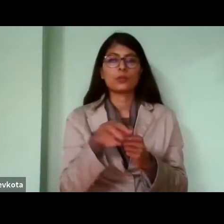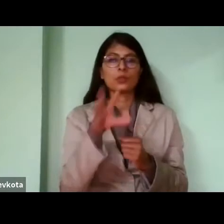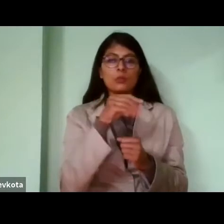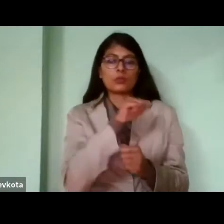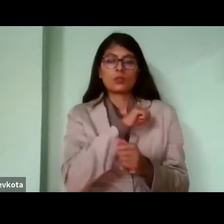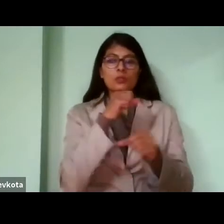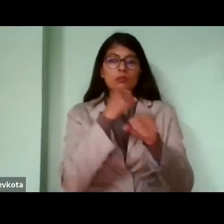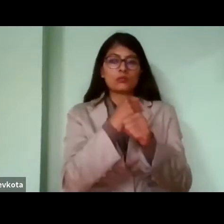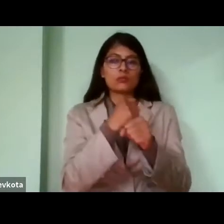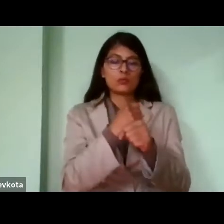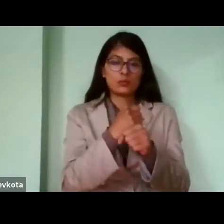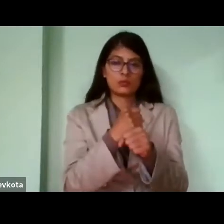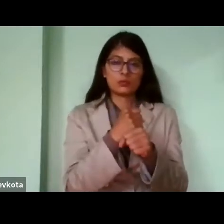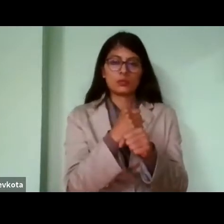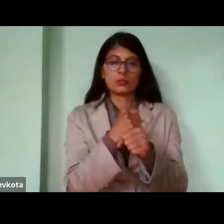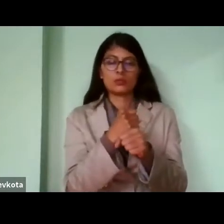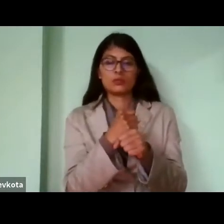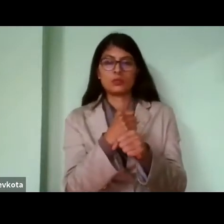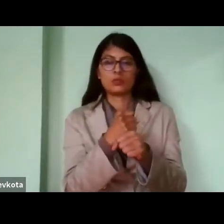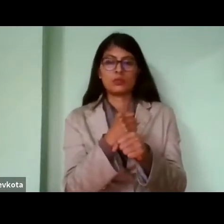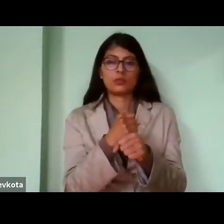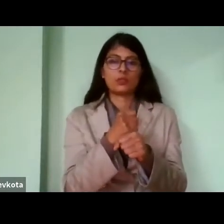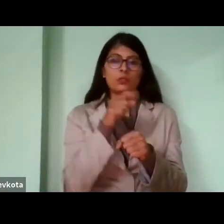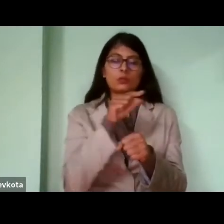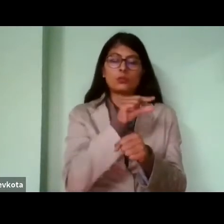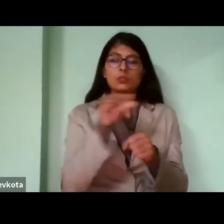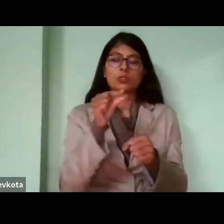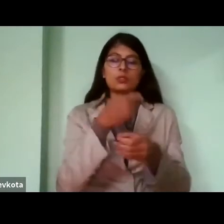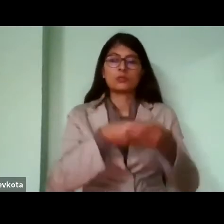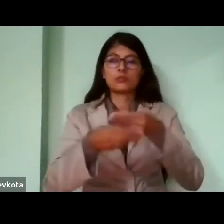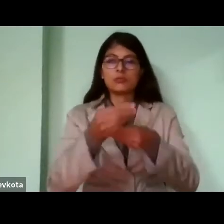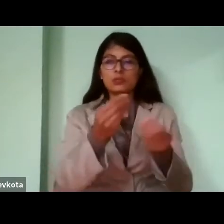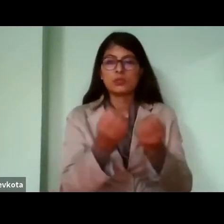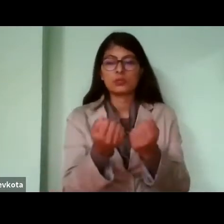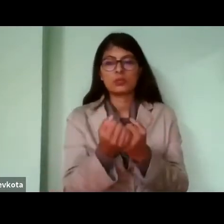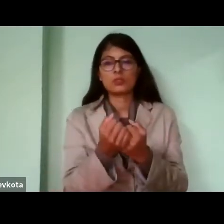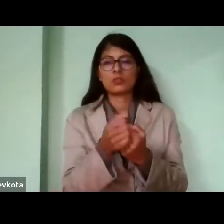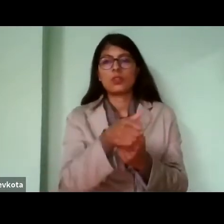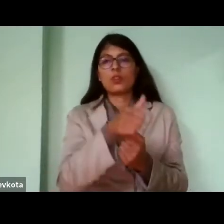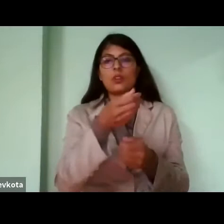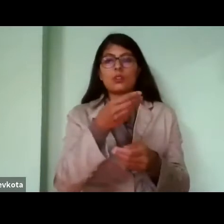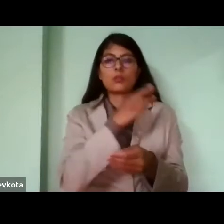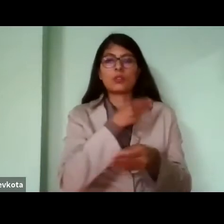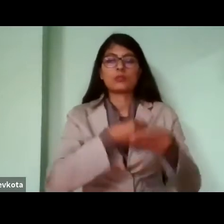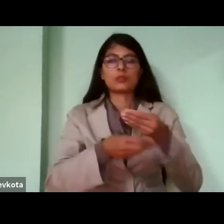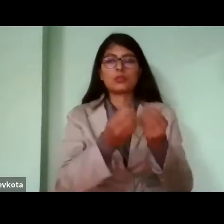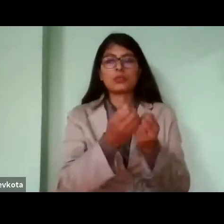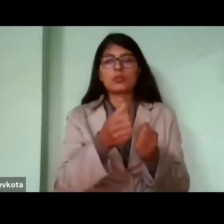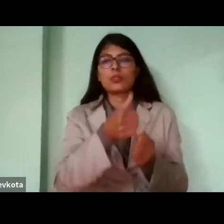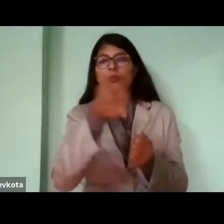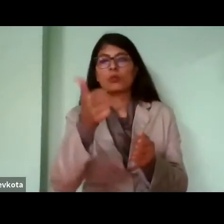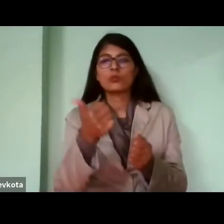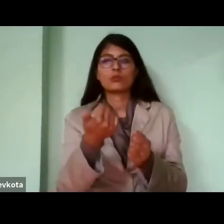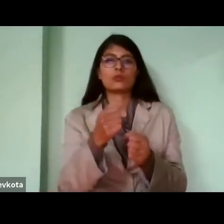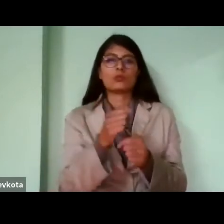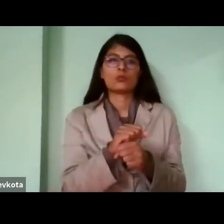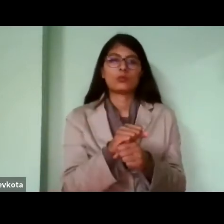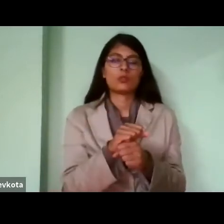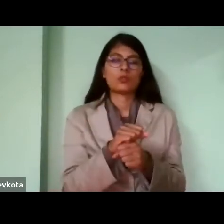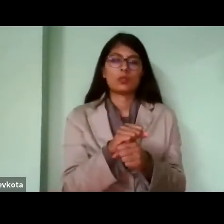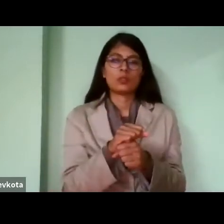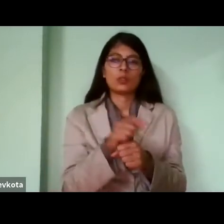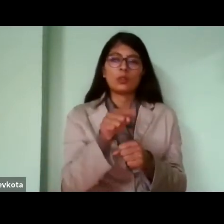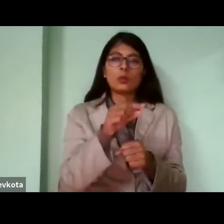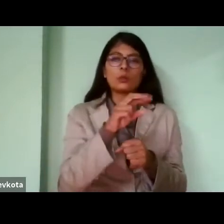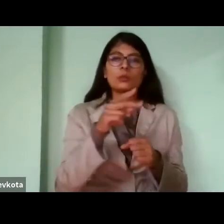prostitution, sex work, sexual exploitation, the exploitation of others in prostitution and trafficking